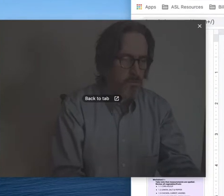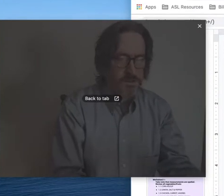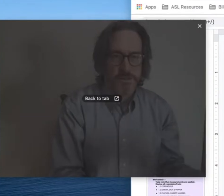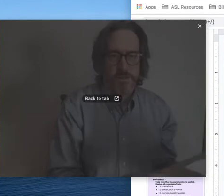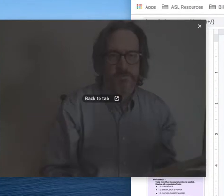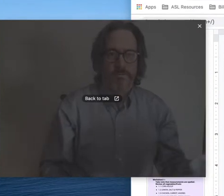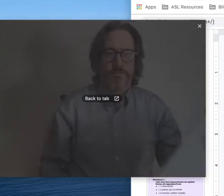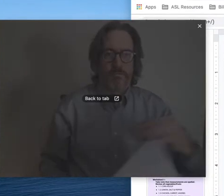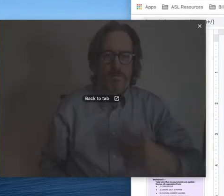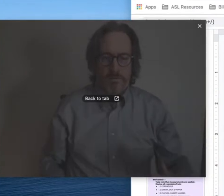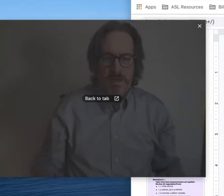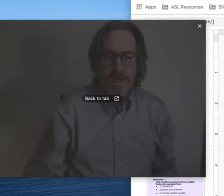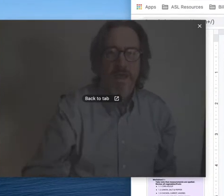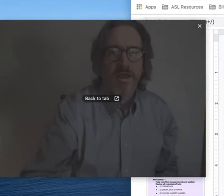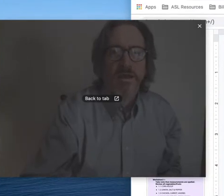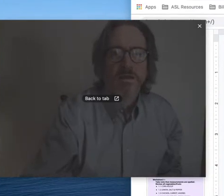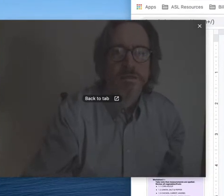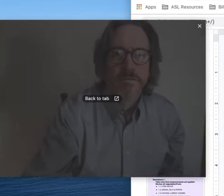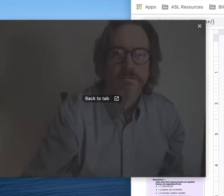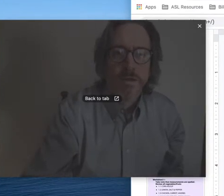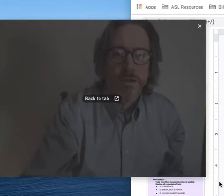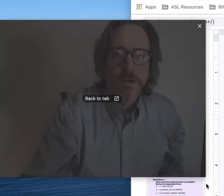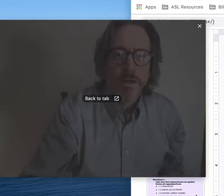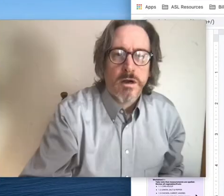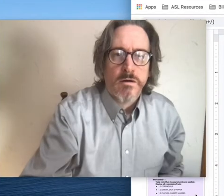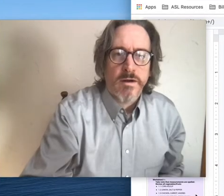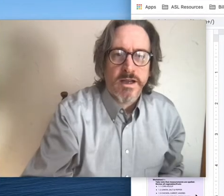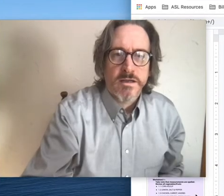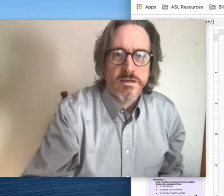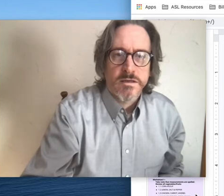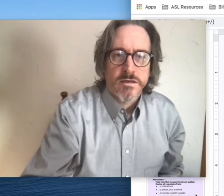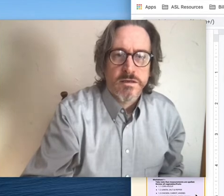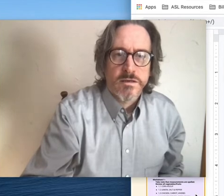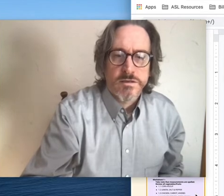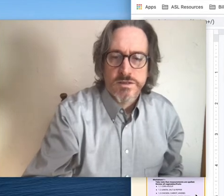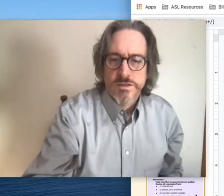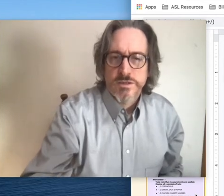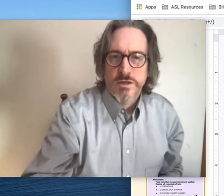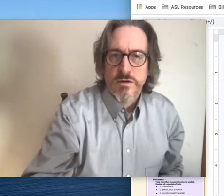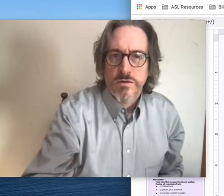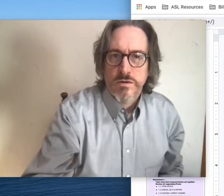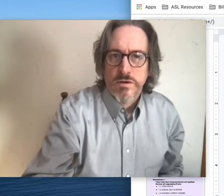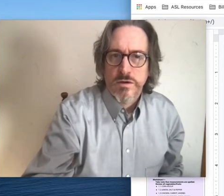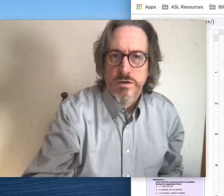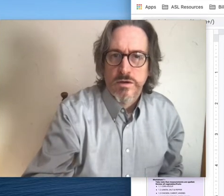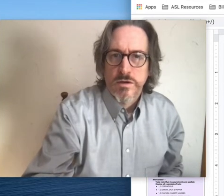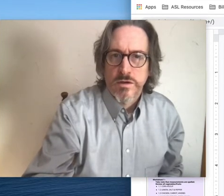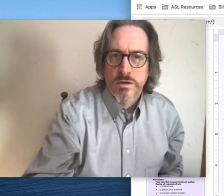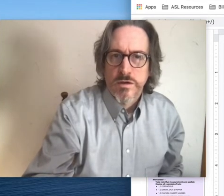Okay, let's go back. You can see. All right. So